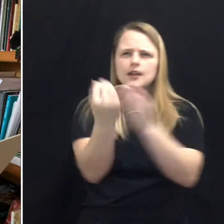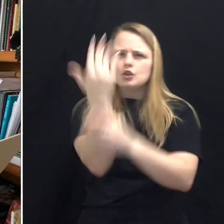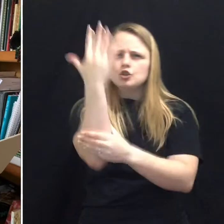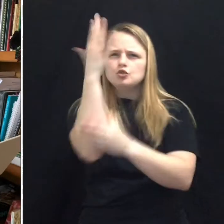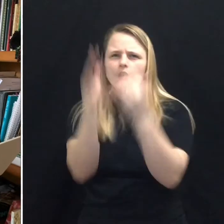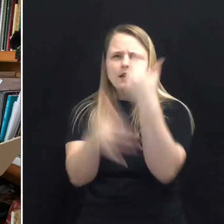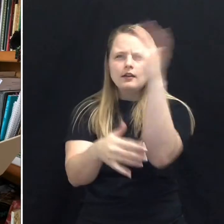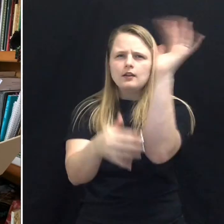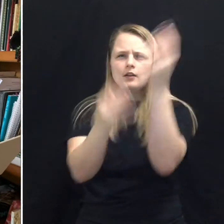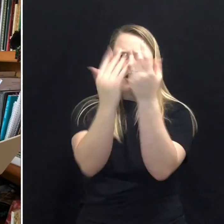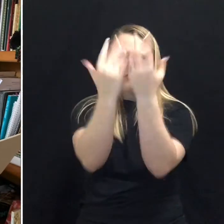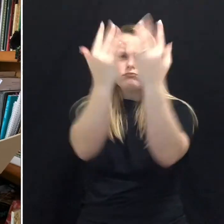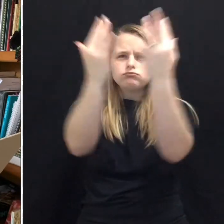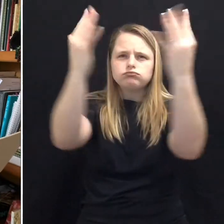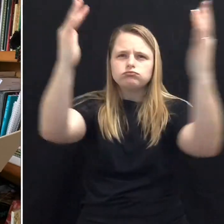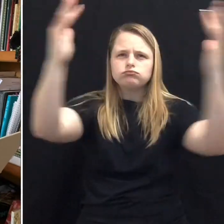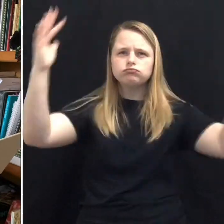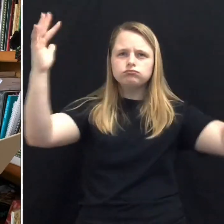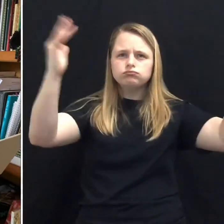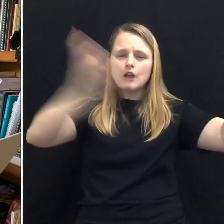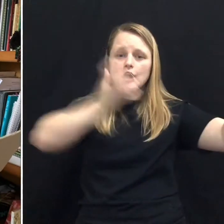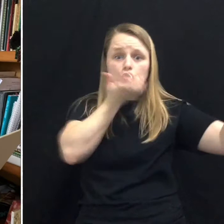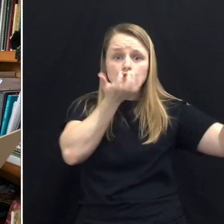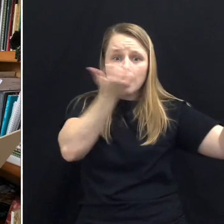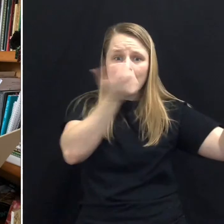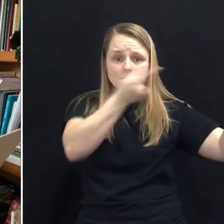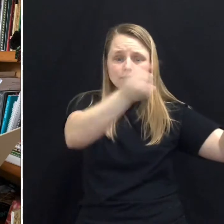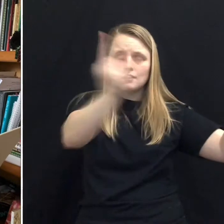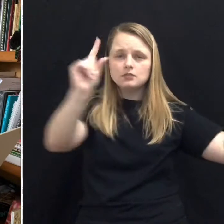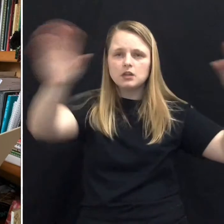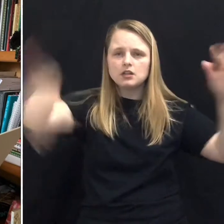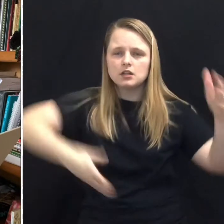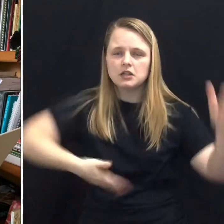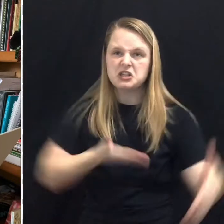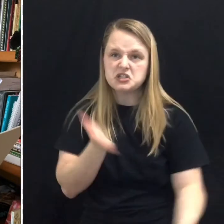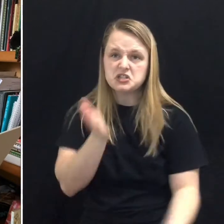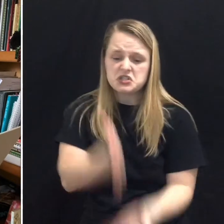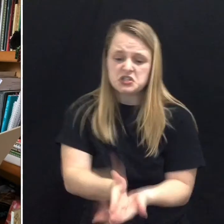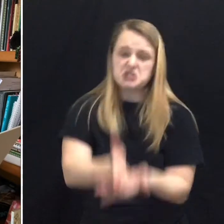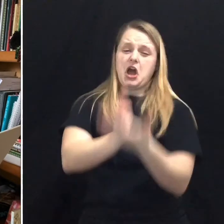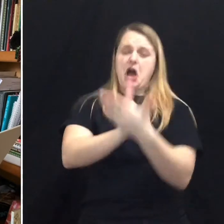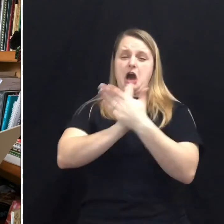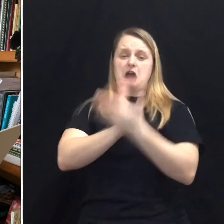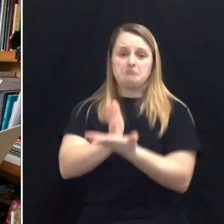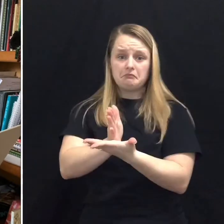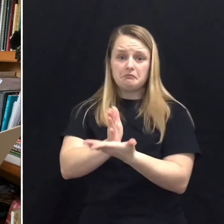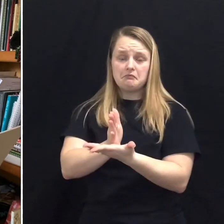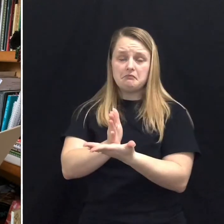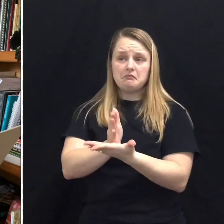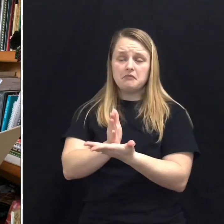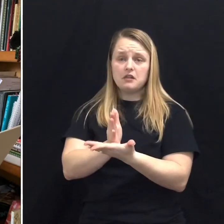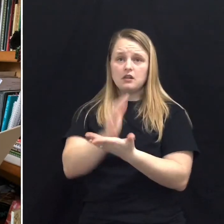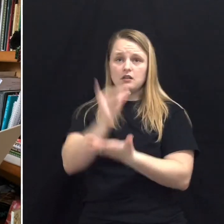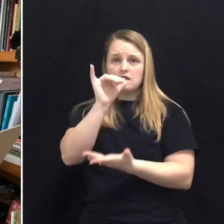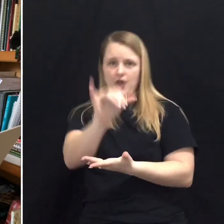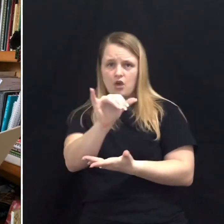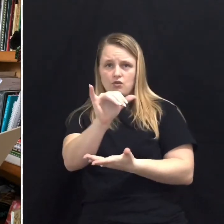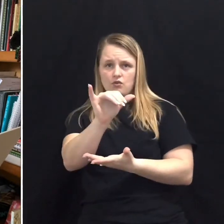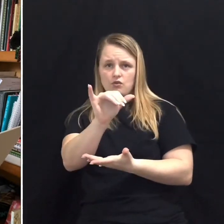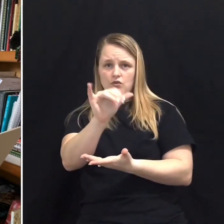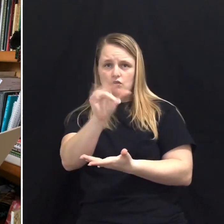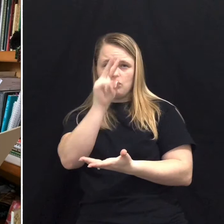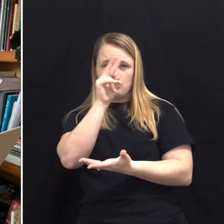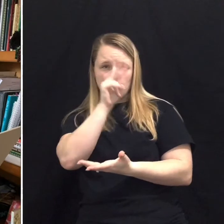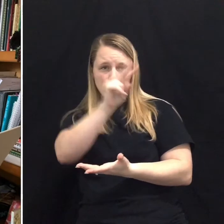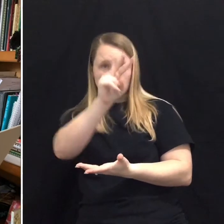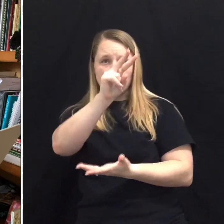he came dashing out of the woods, he stopped as quickly as if he'd run up against a wall. For there, in front